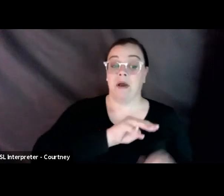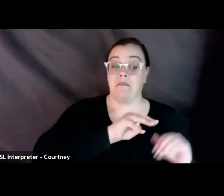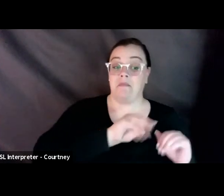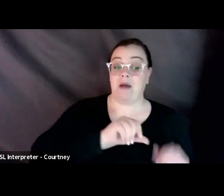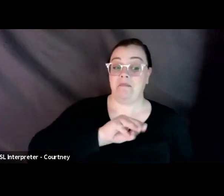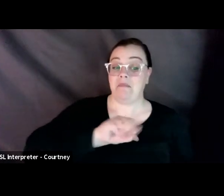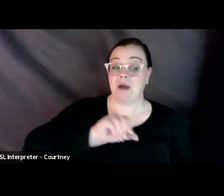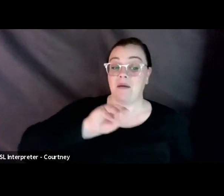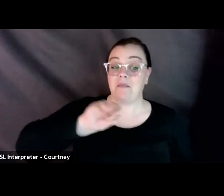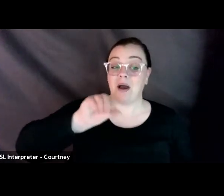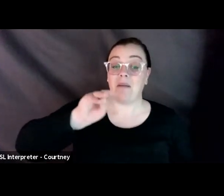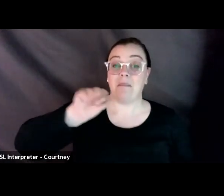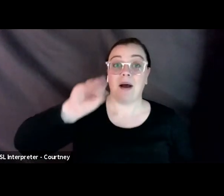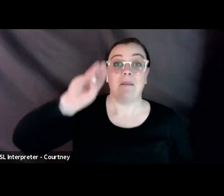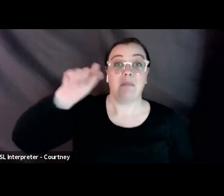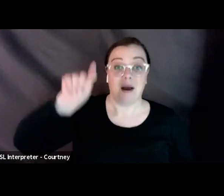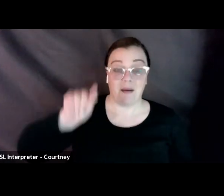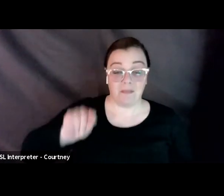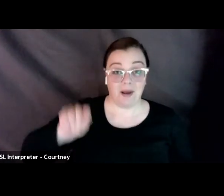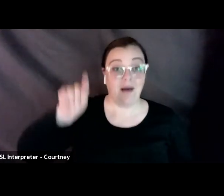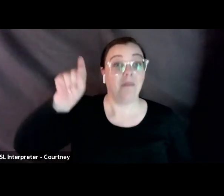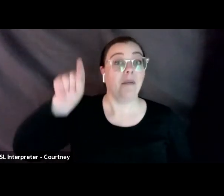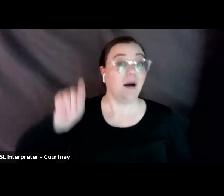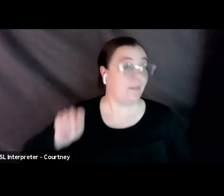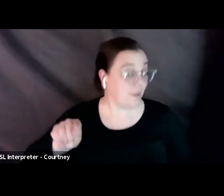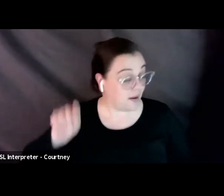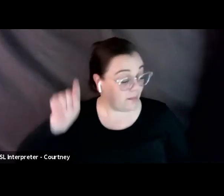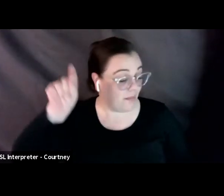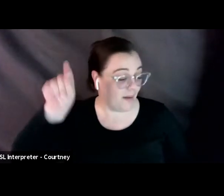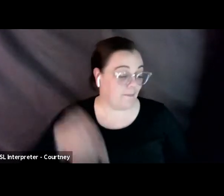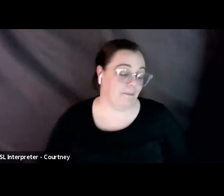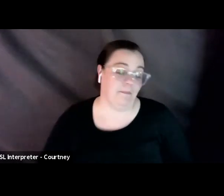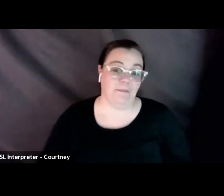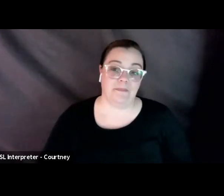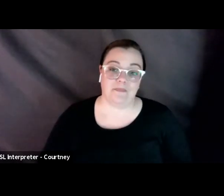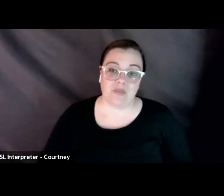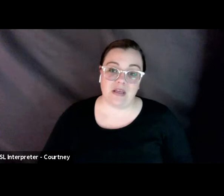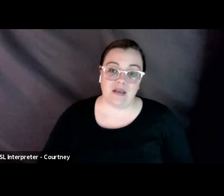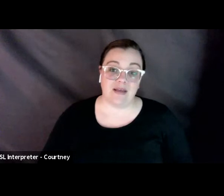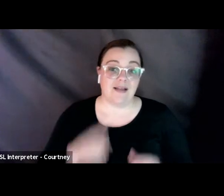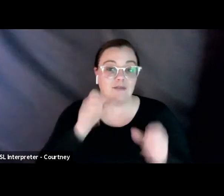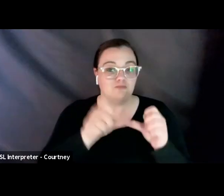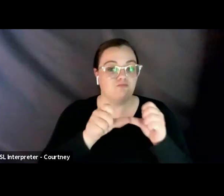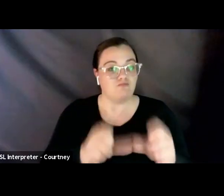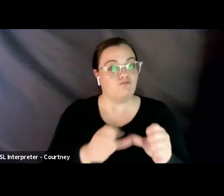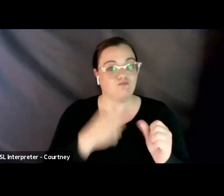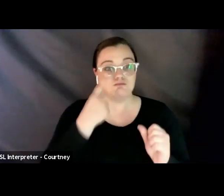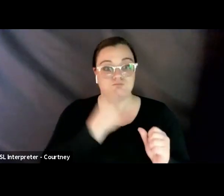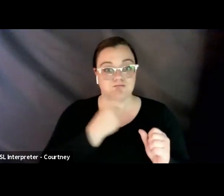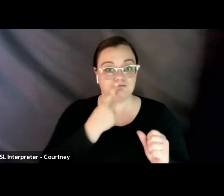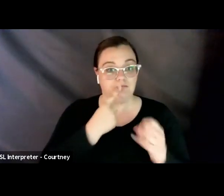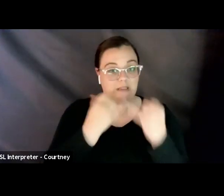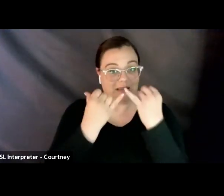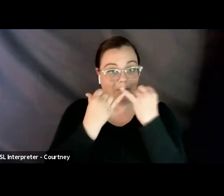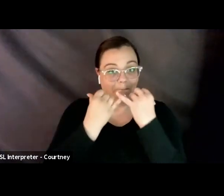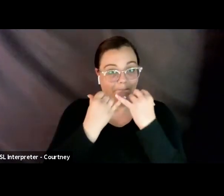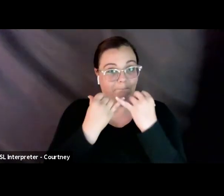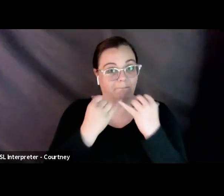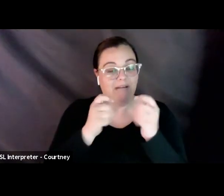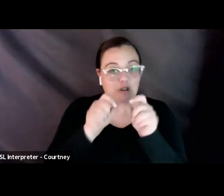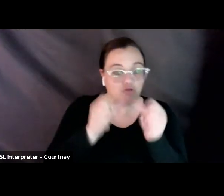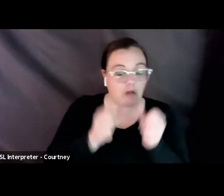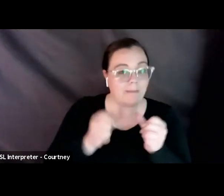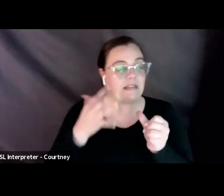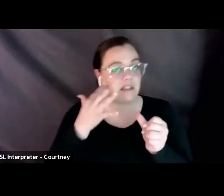mum, mum, mum, mum, mum, mum, mum, mum, mum, mum. Keep the accent. Mum, mum, mum,